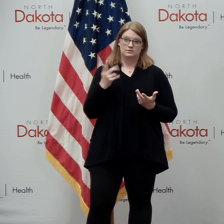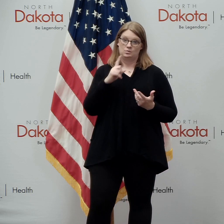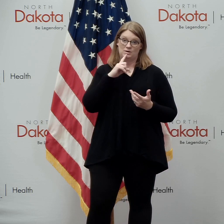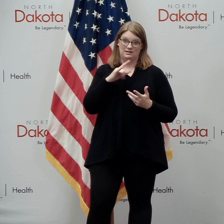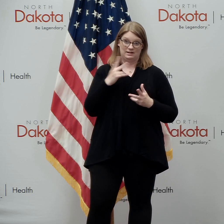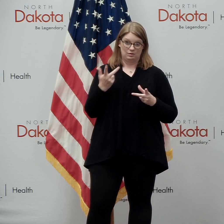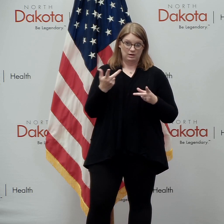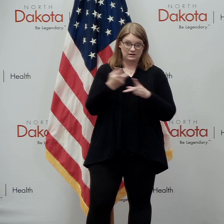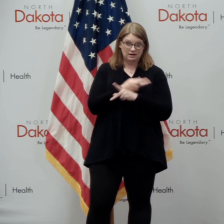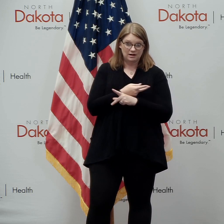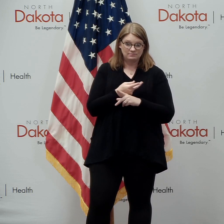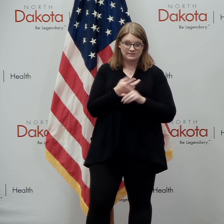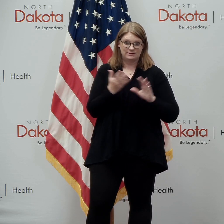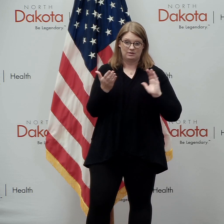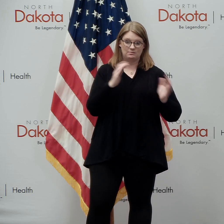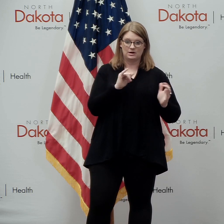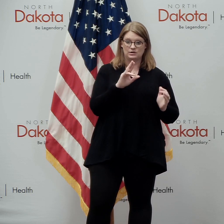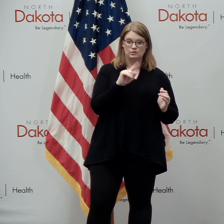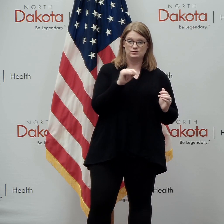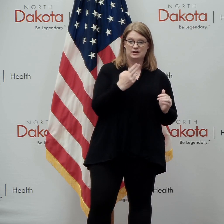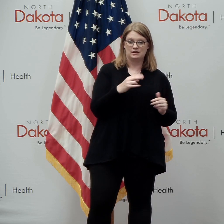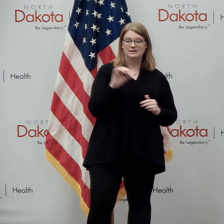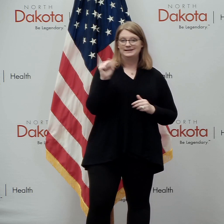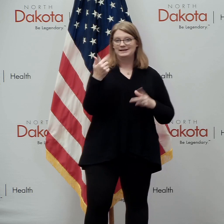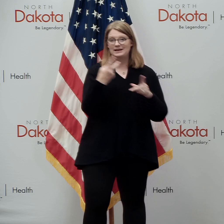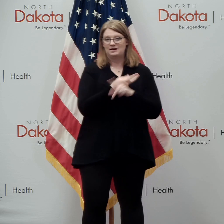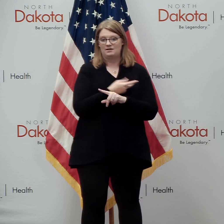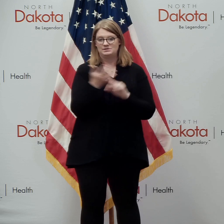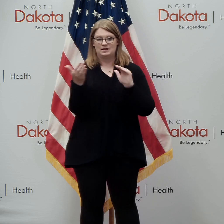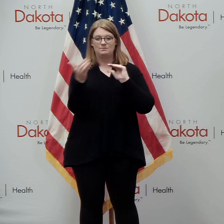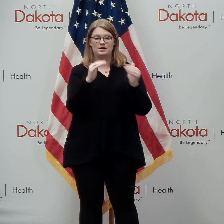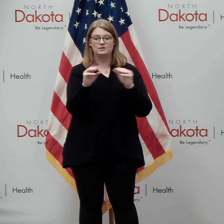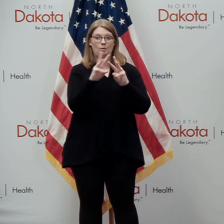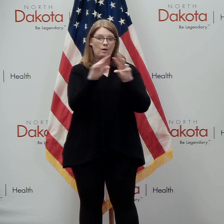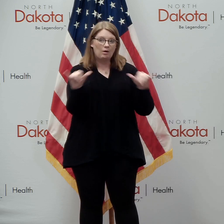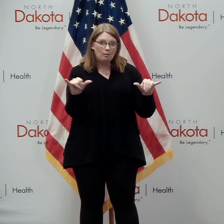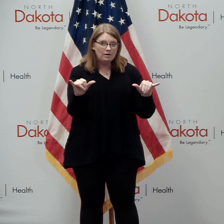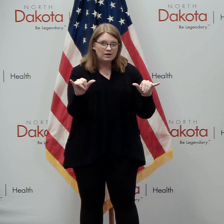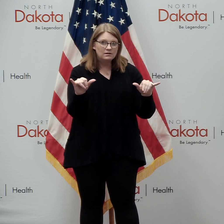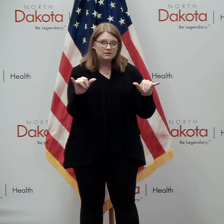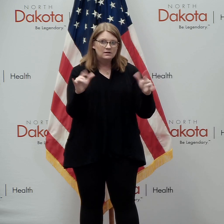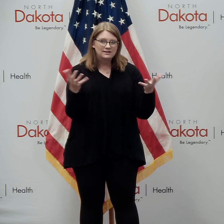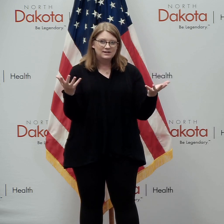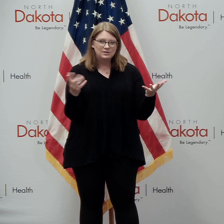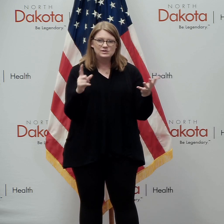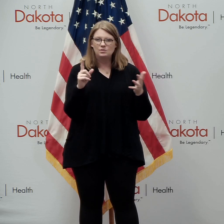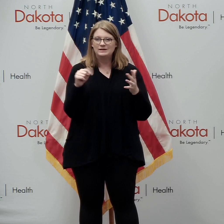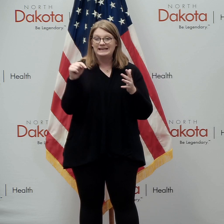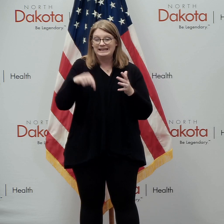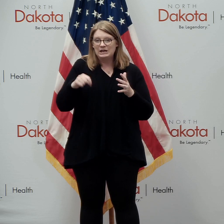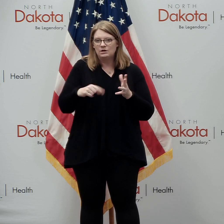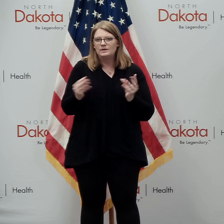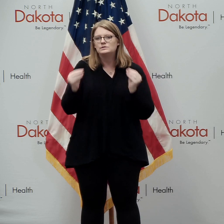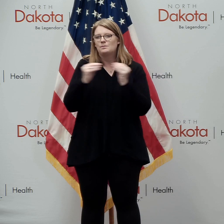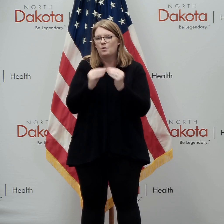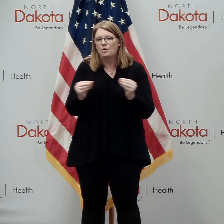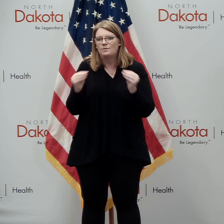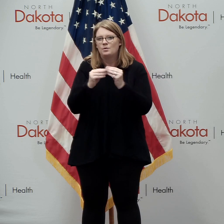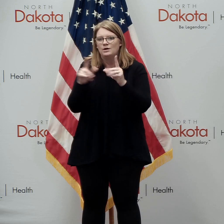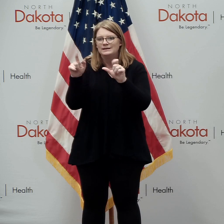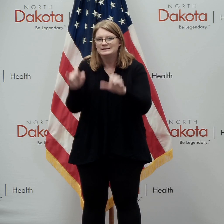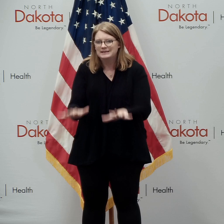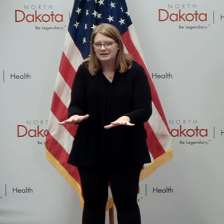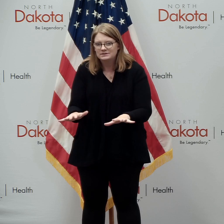in the case of Utah to 10 times in the case of Wyoming as many tests as other regions. So and over half the tests that